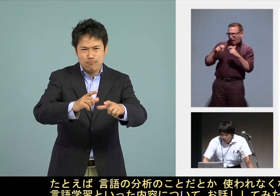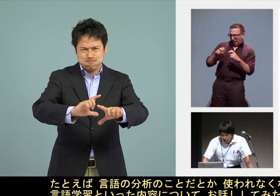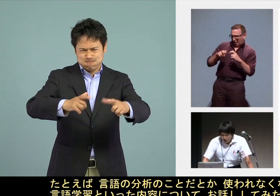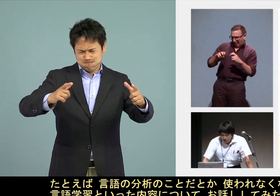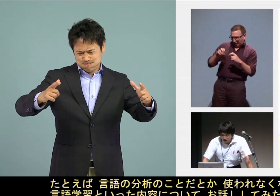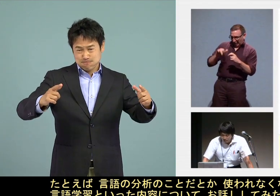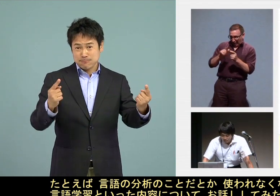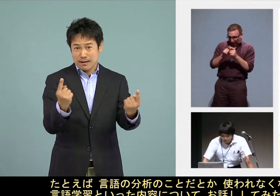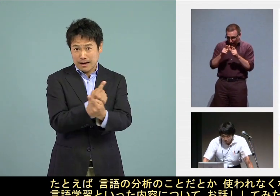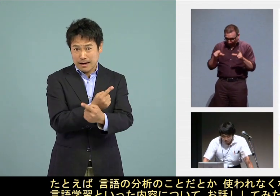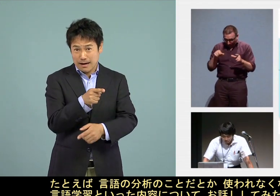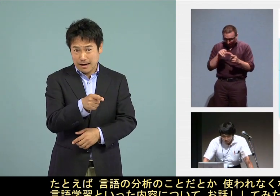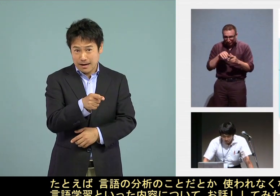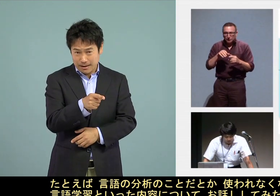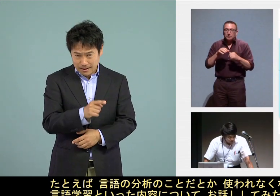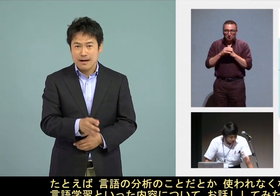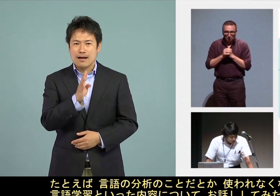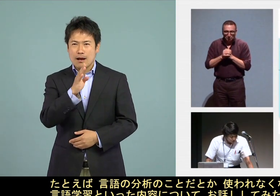language learning.